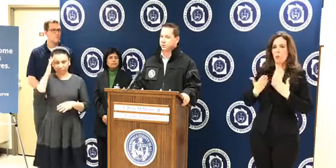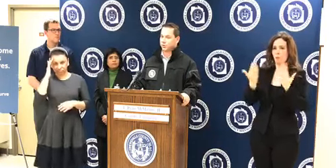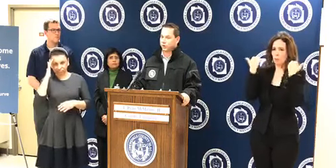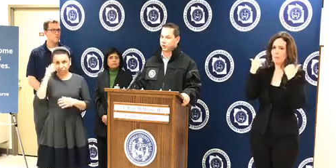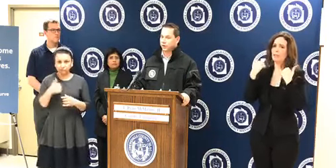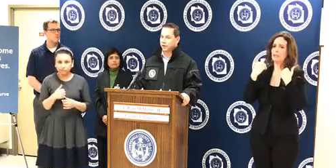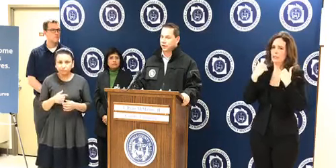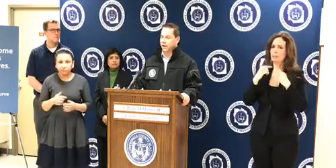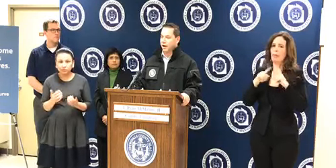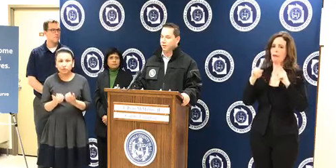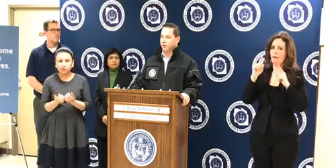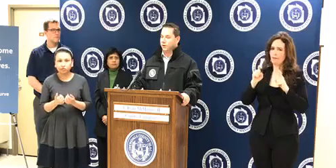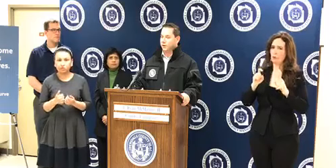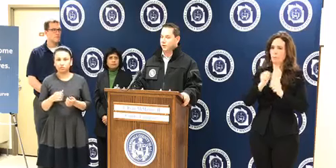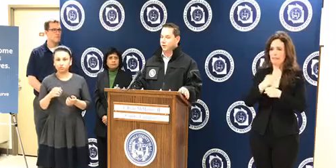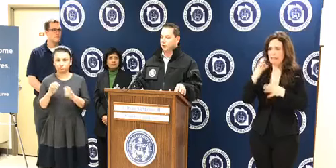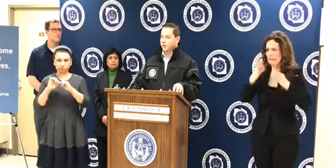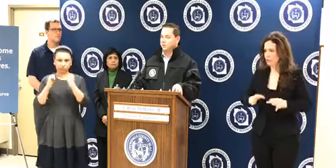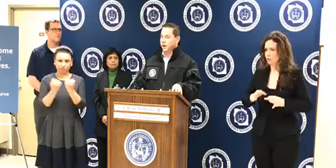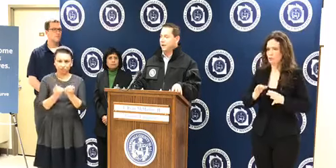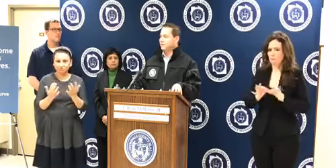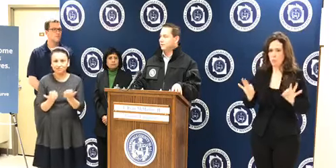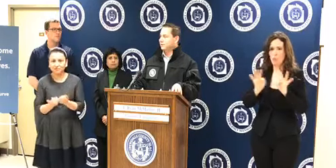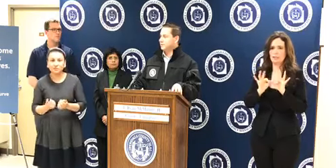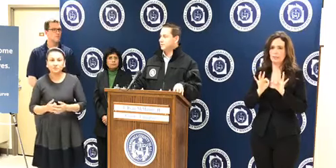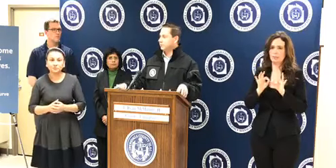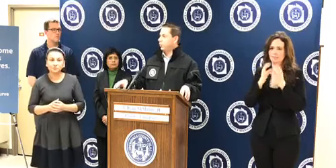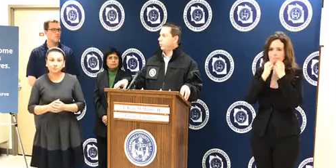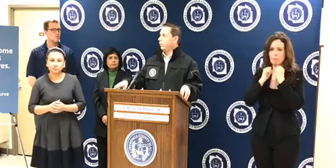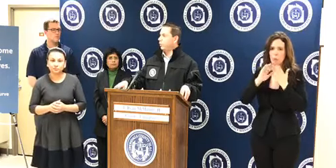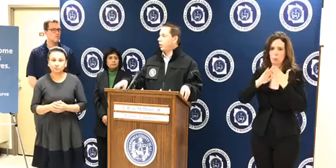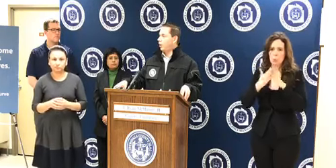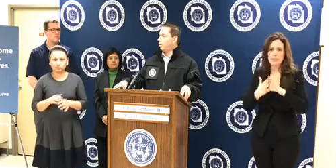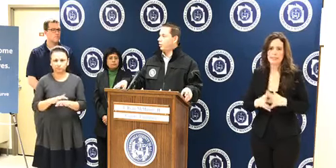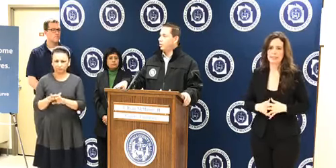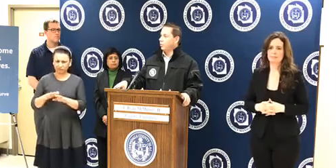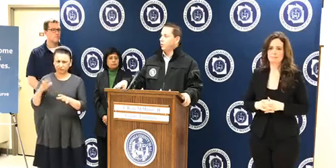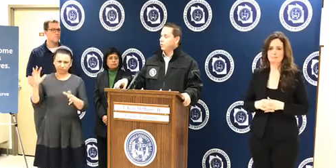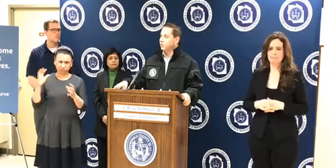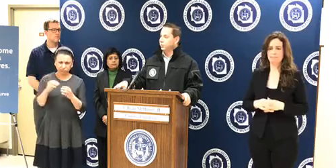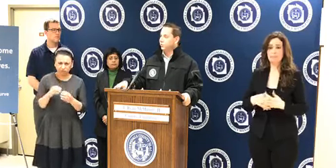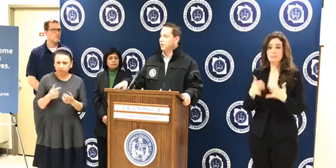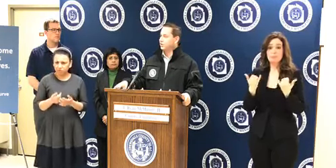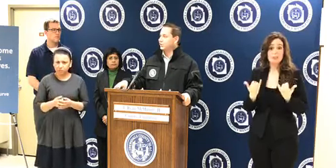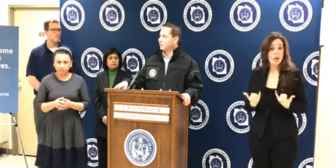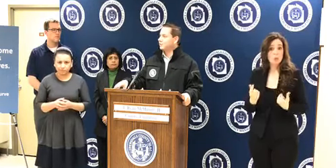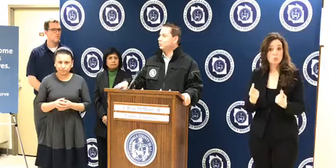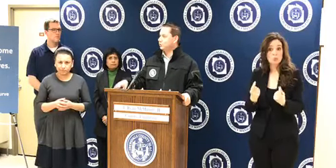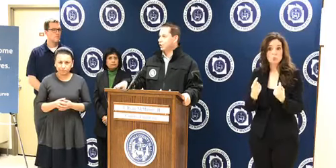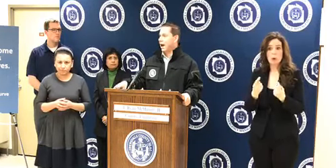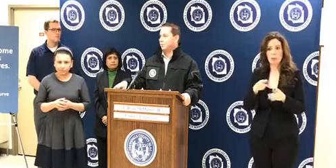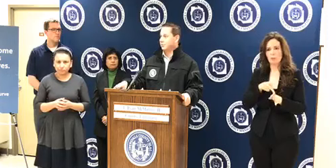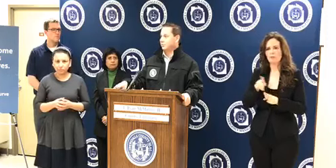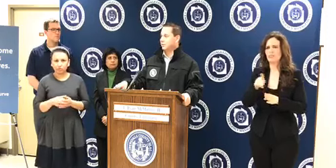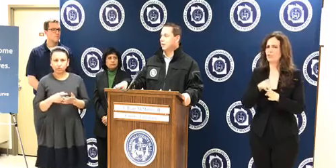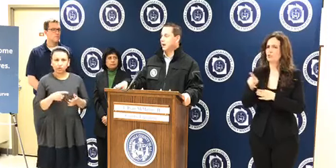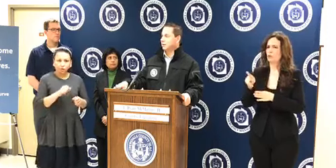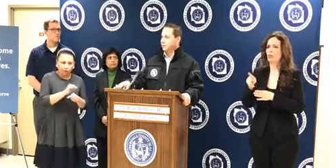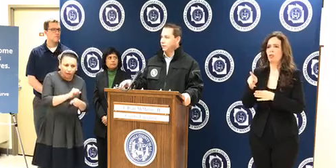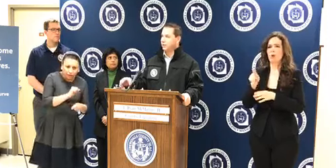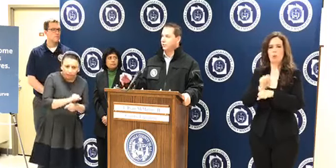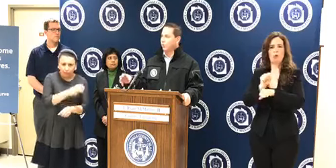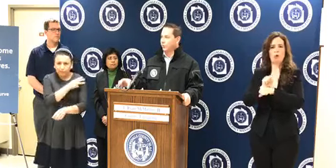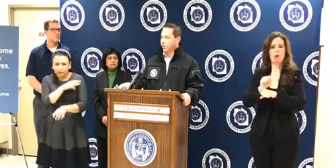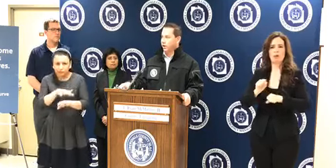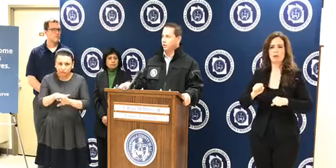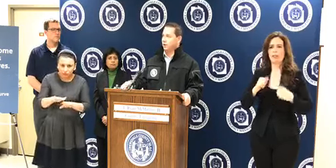decision for the community. It's been to get to the point where we are, where these professionals can do their jobs, and I